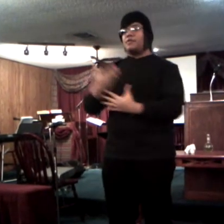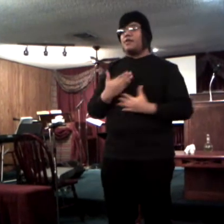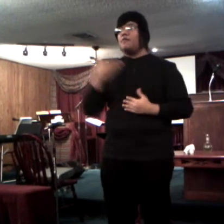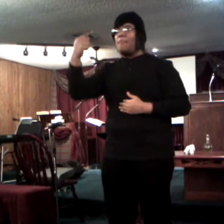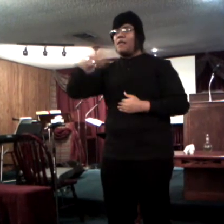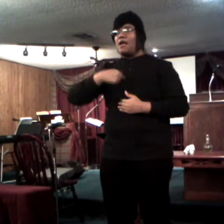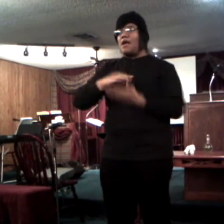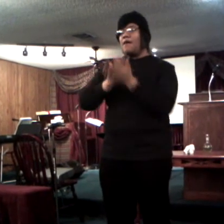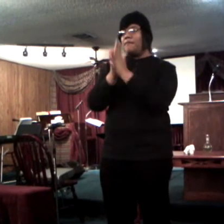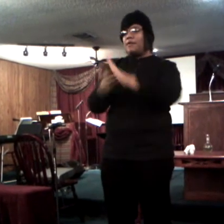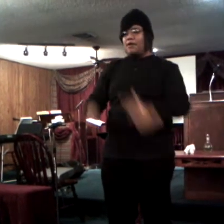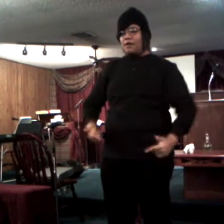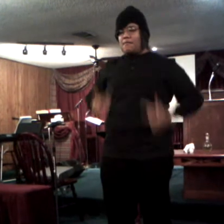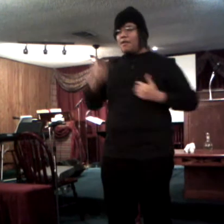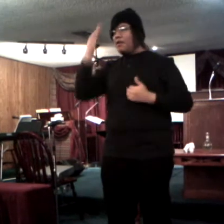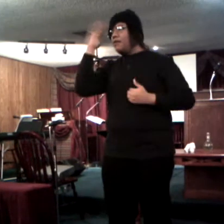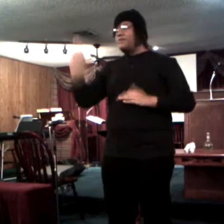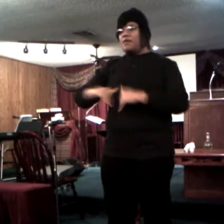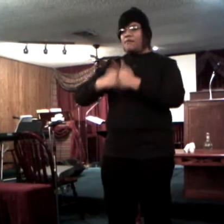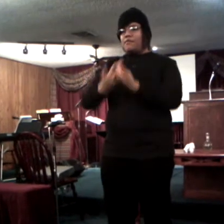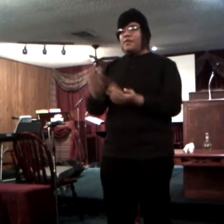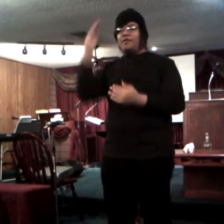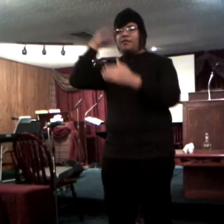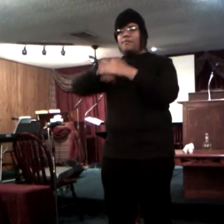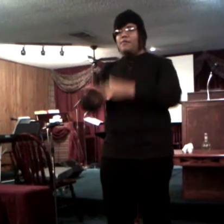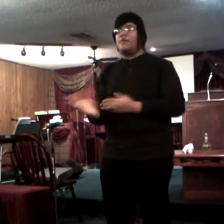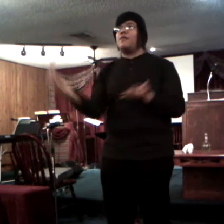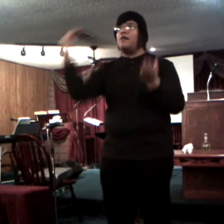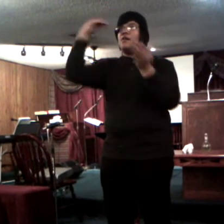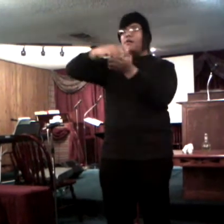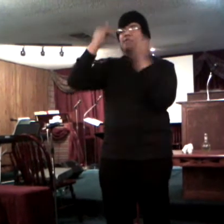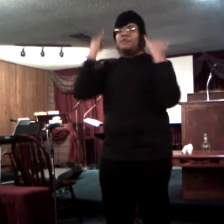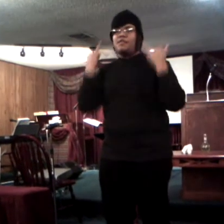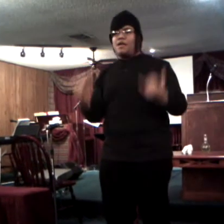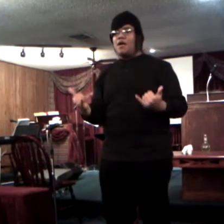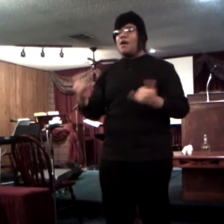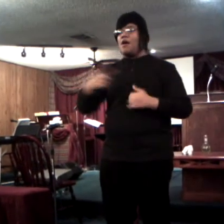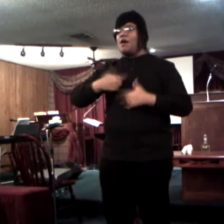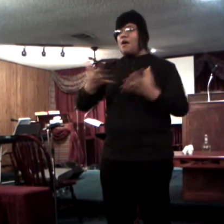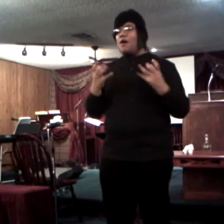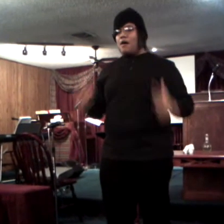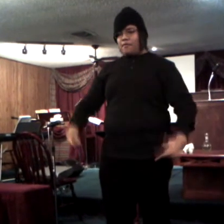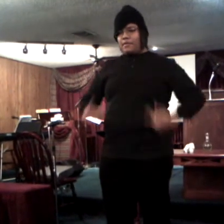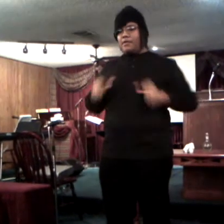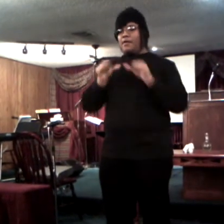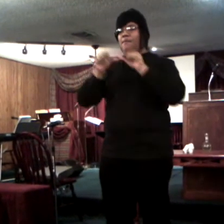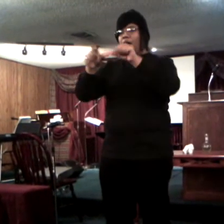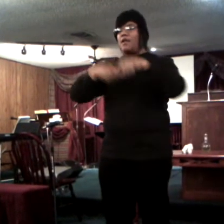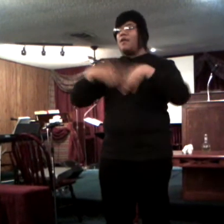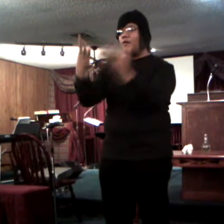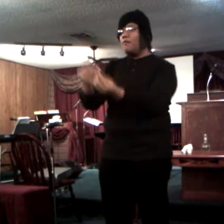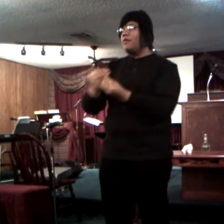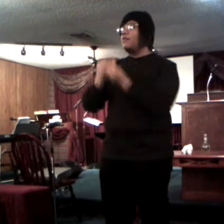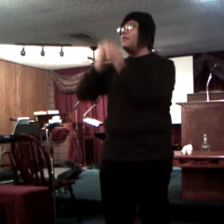I'm gonna lie to you RIPORTS I wanna live, I wanna live You